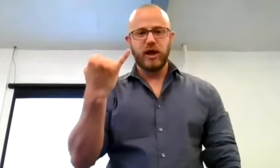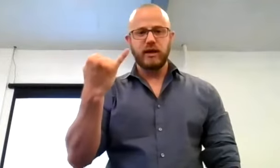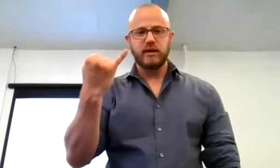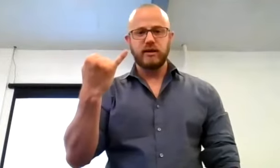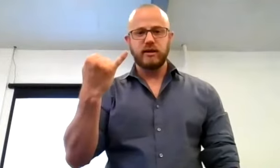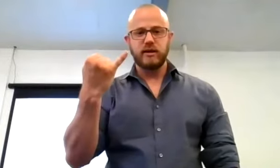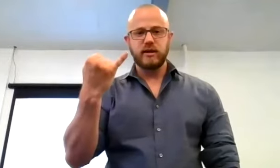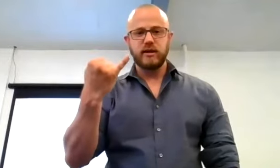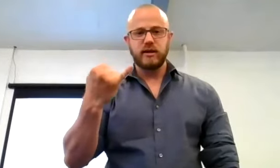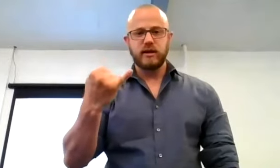J,